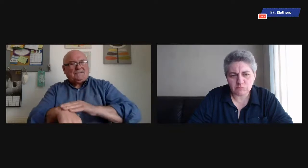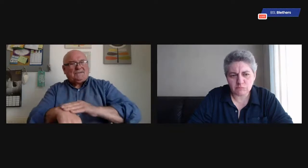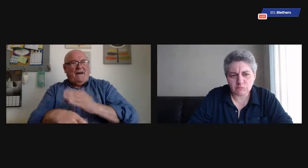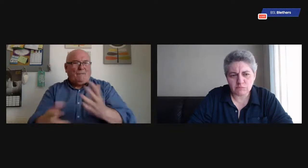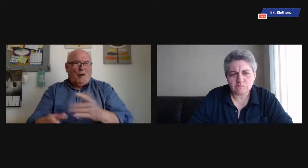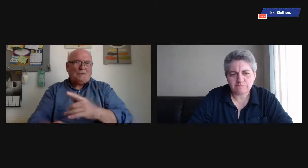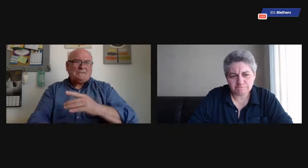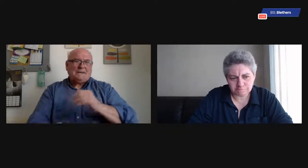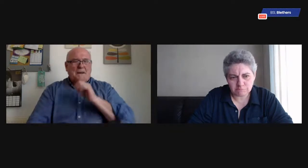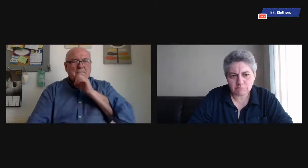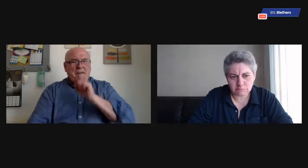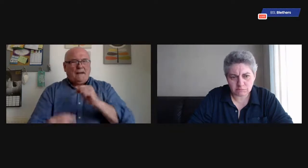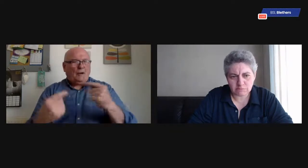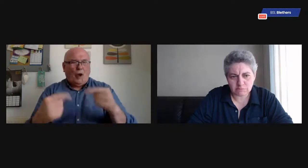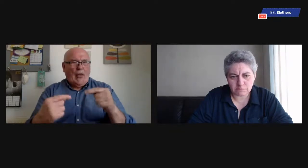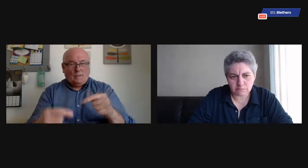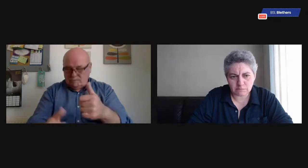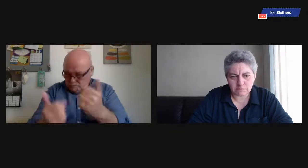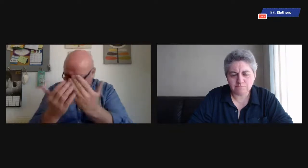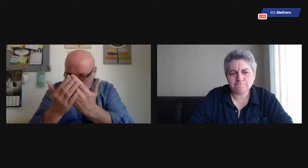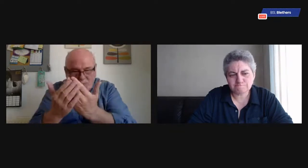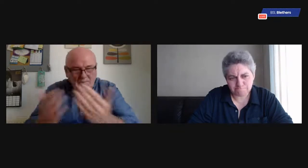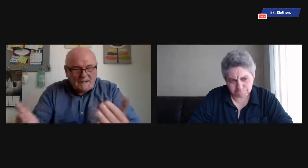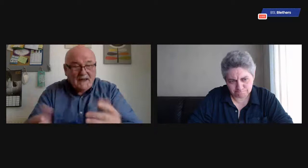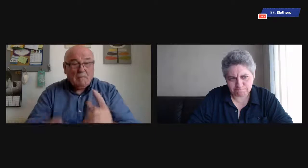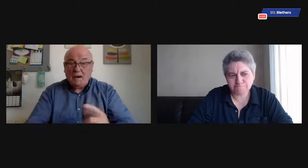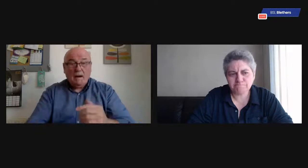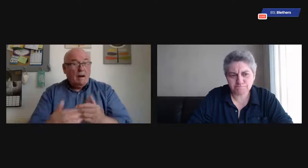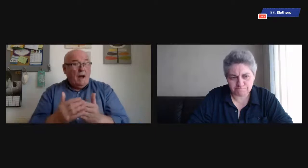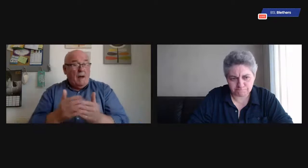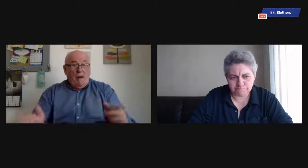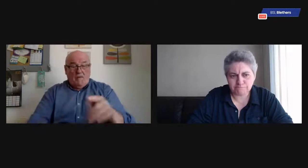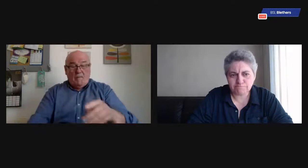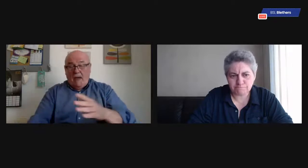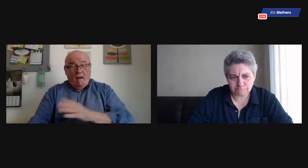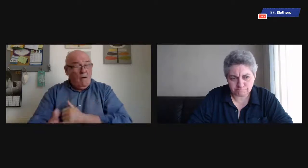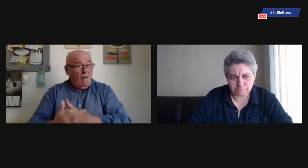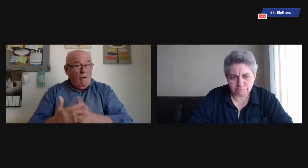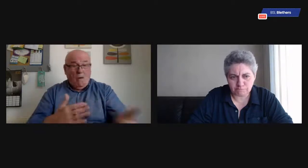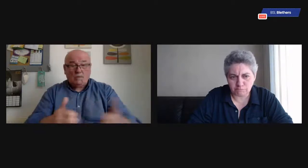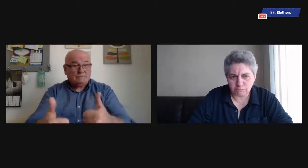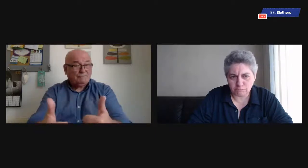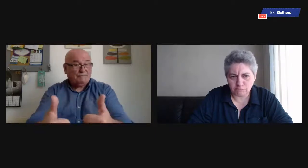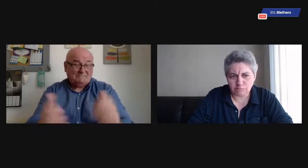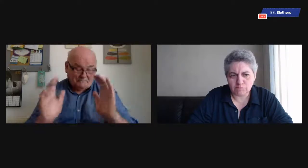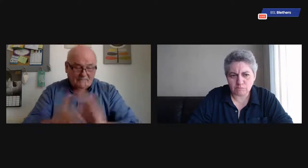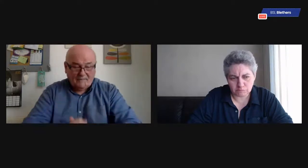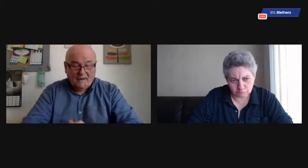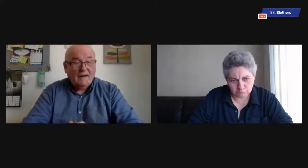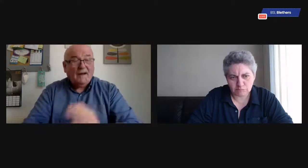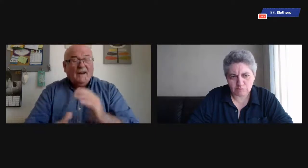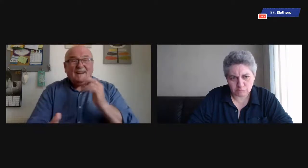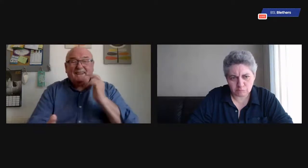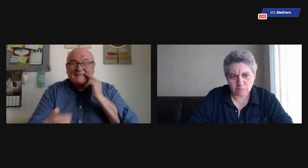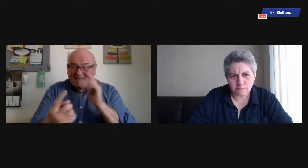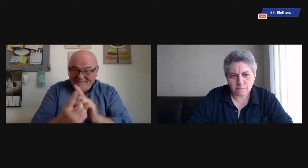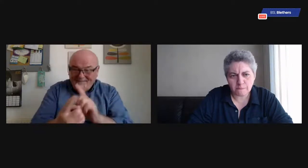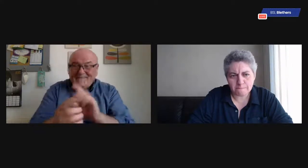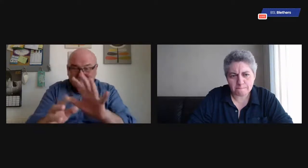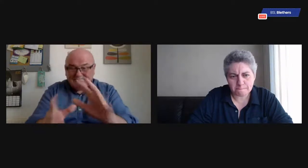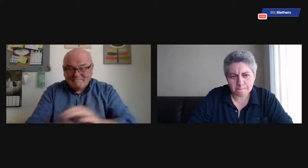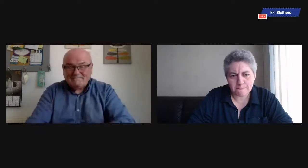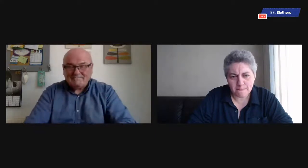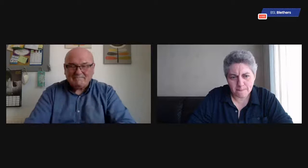the 26 years, I've not had any issues. Obviously, if someone is Asian, a woman's Asian, then a man wouldn't be allowed.